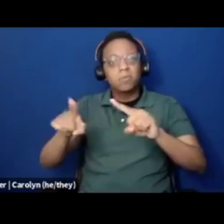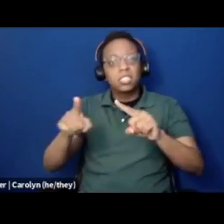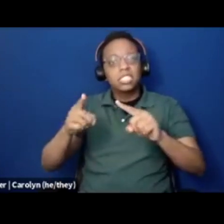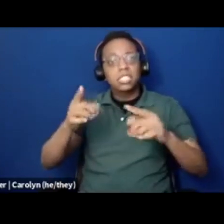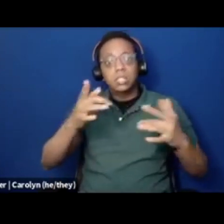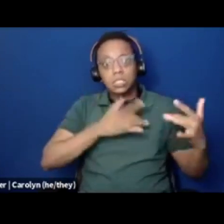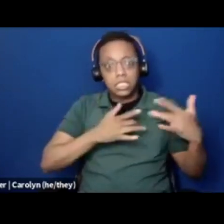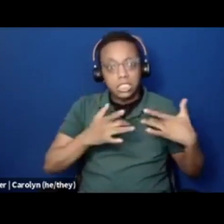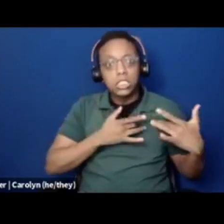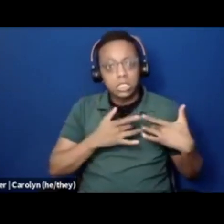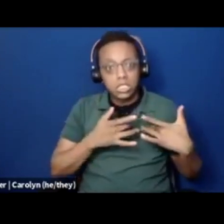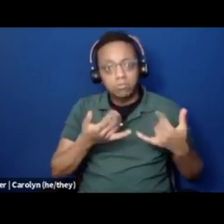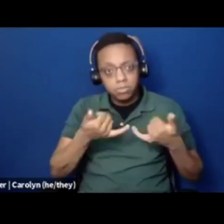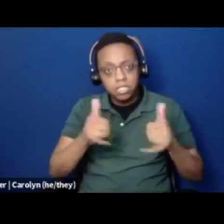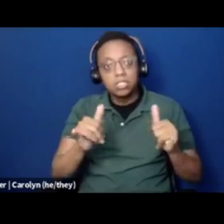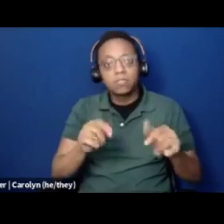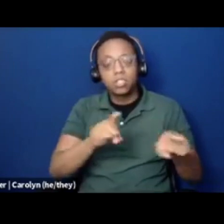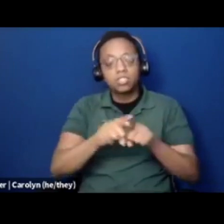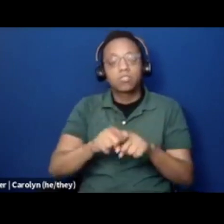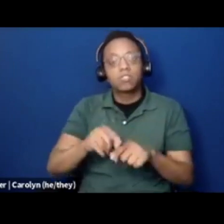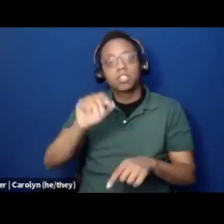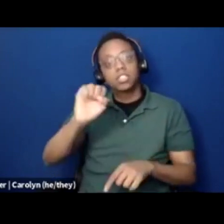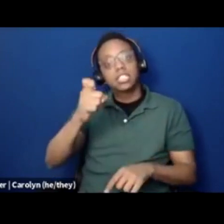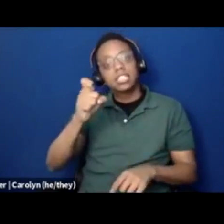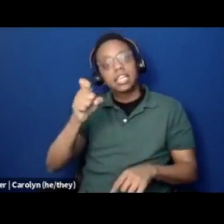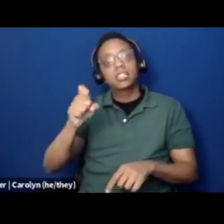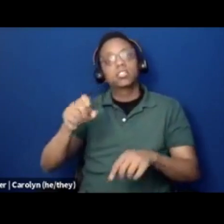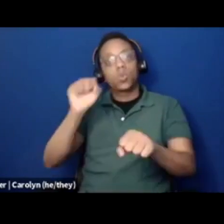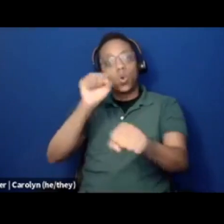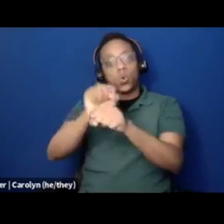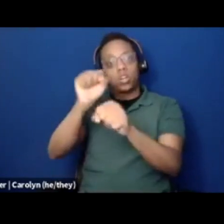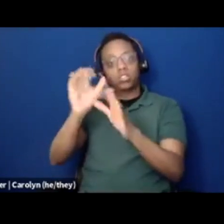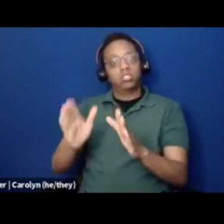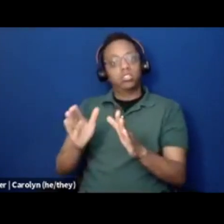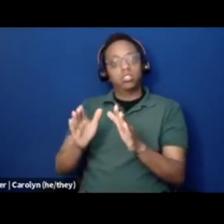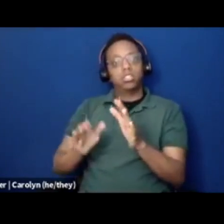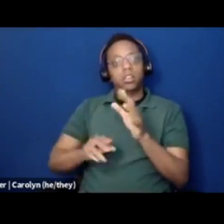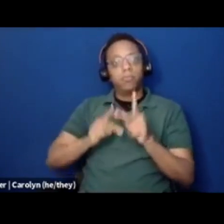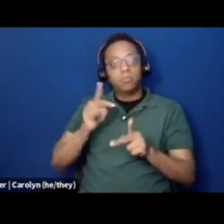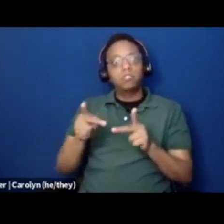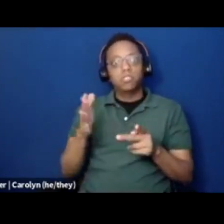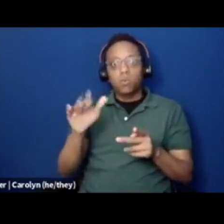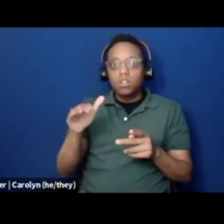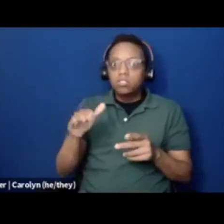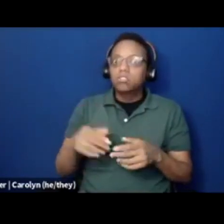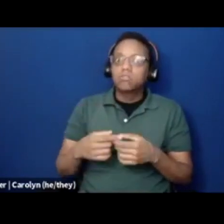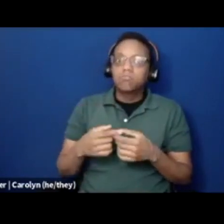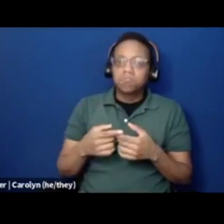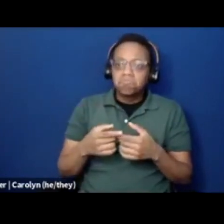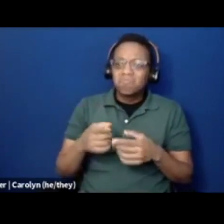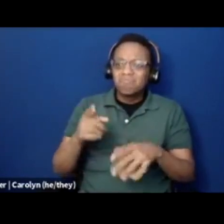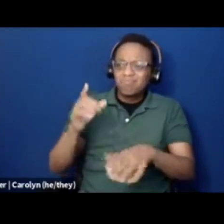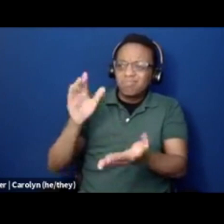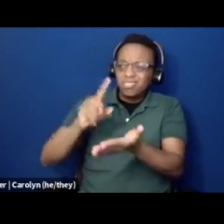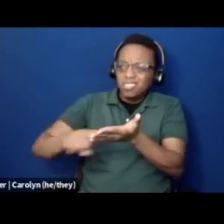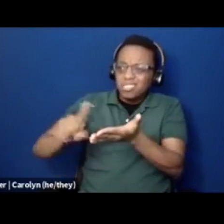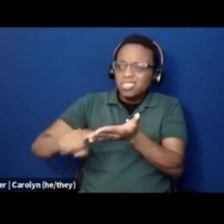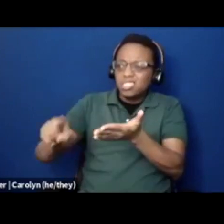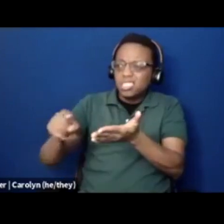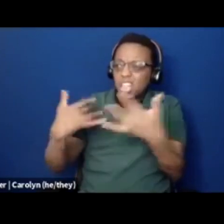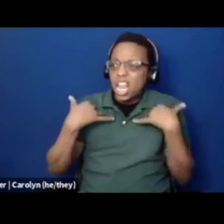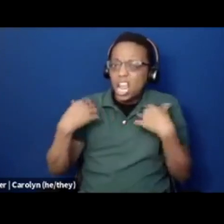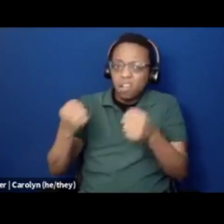also for like, you know, sex workers, there's those that still want to make sure, you know, their health is, you know, still intact as well.